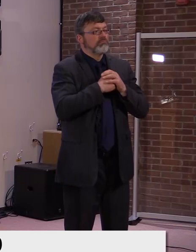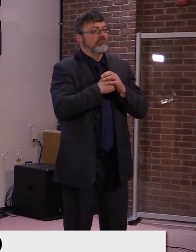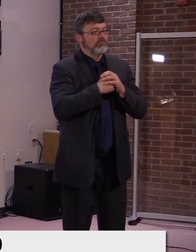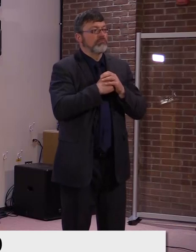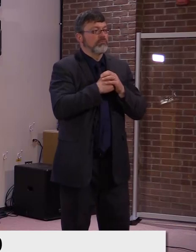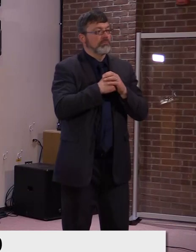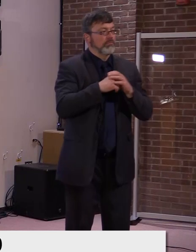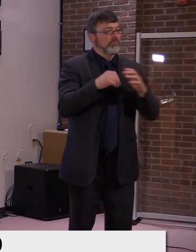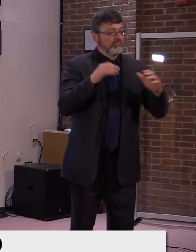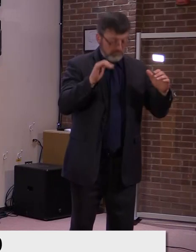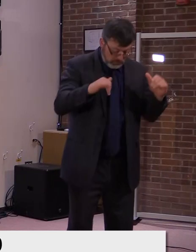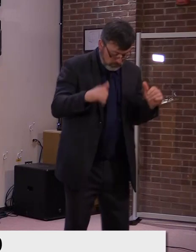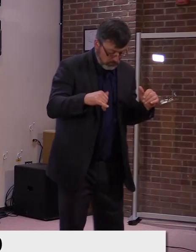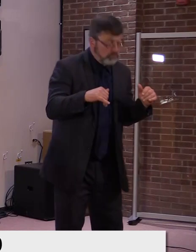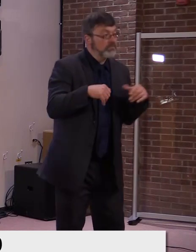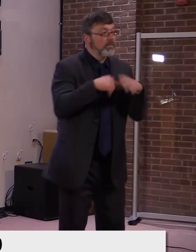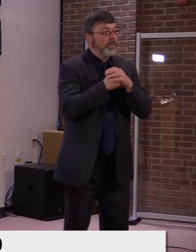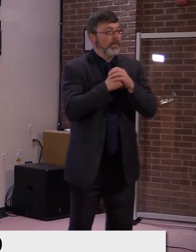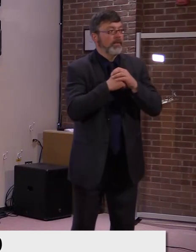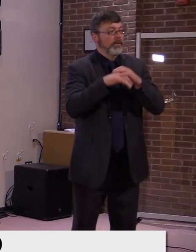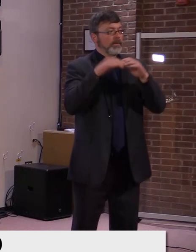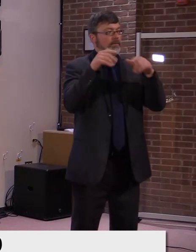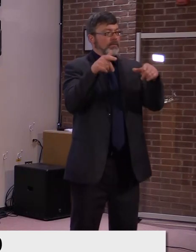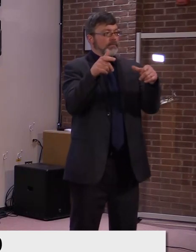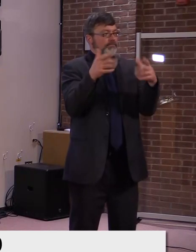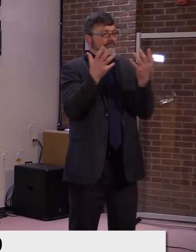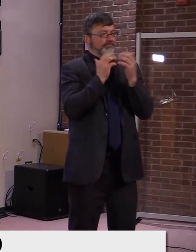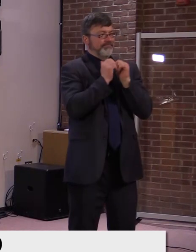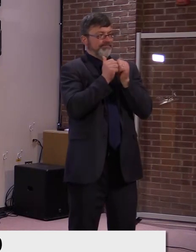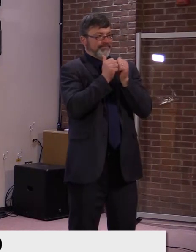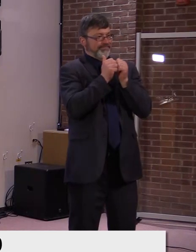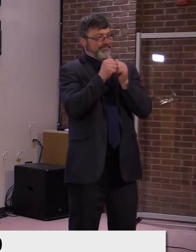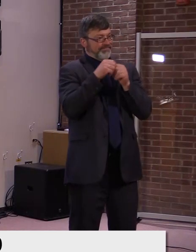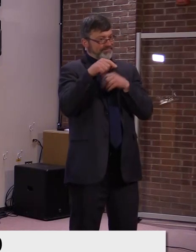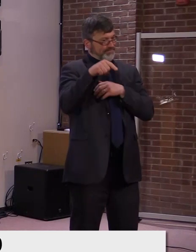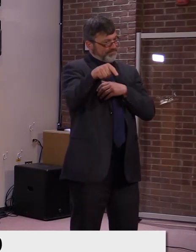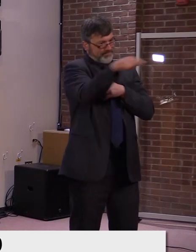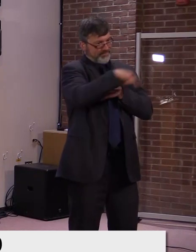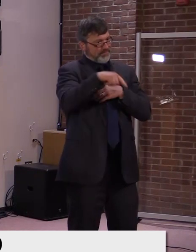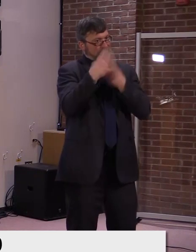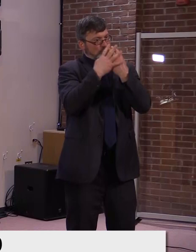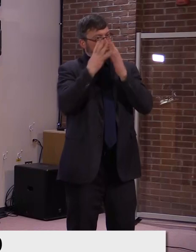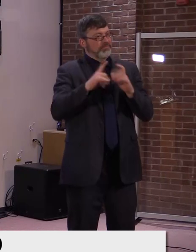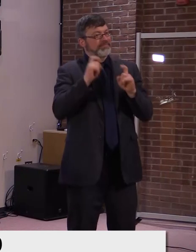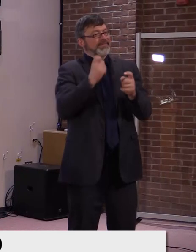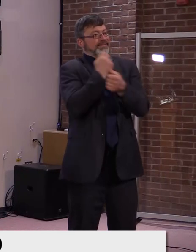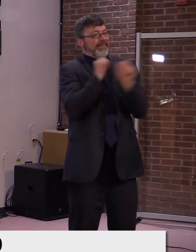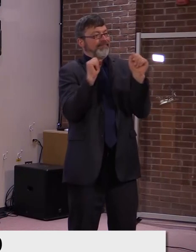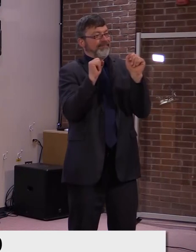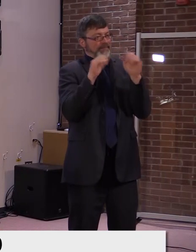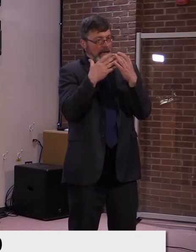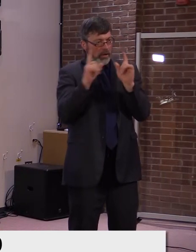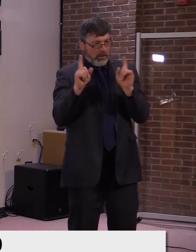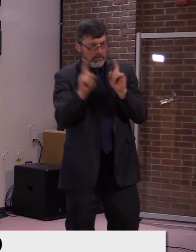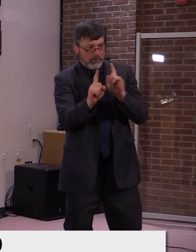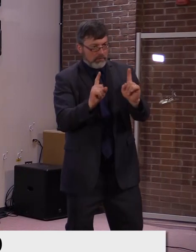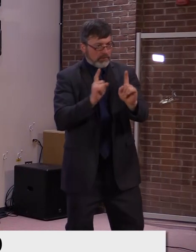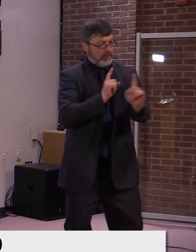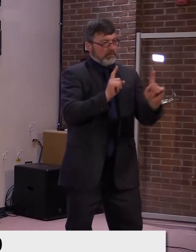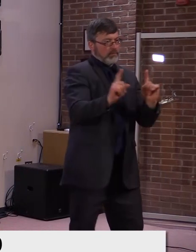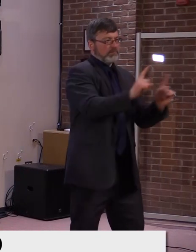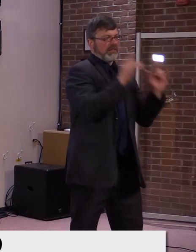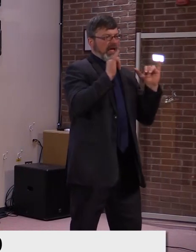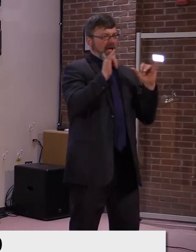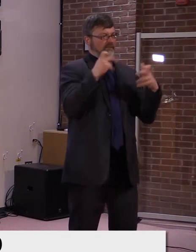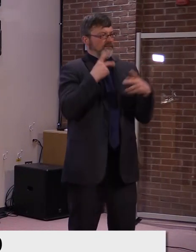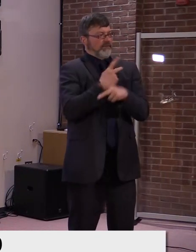to cohort people that either are infected or have been exposed with